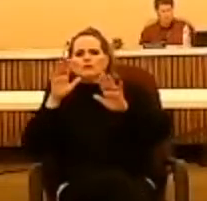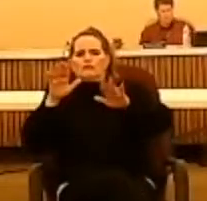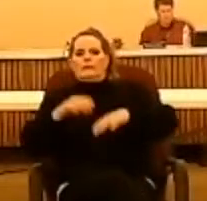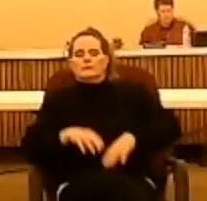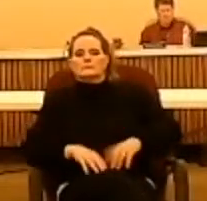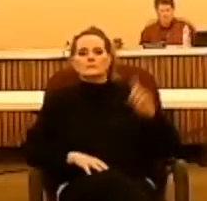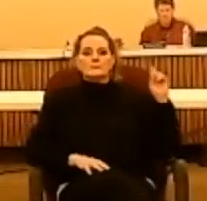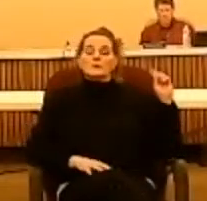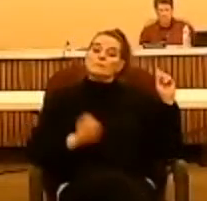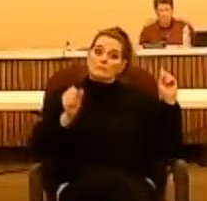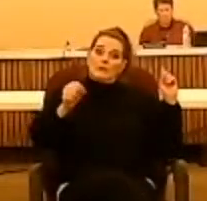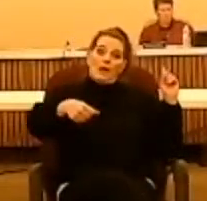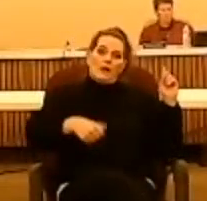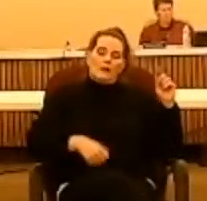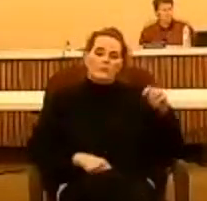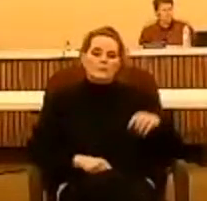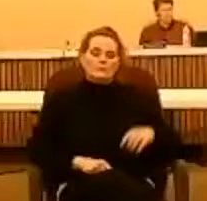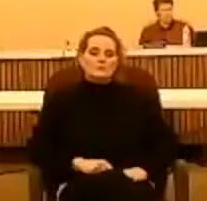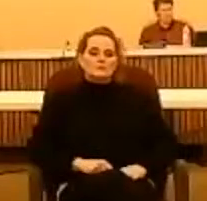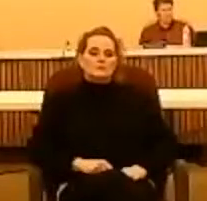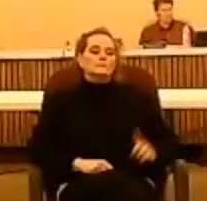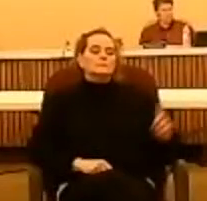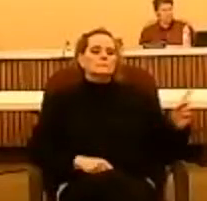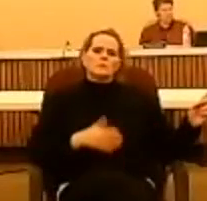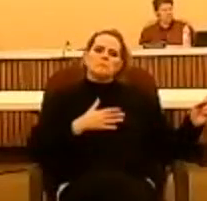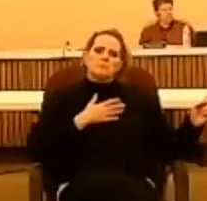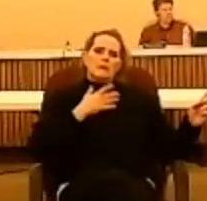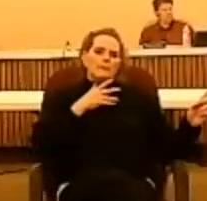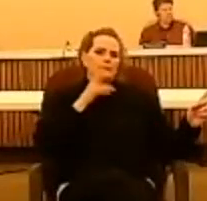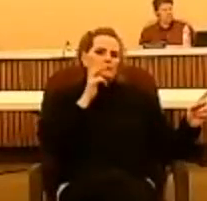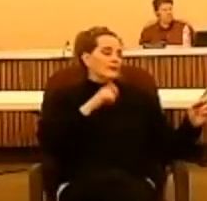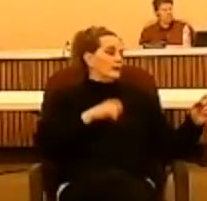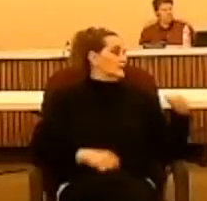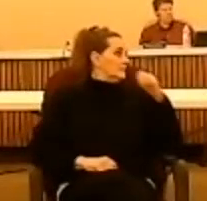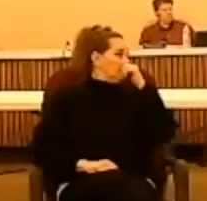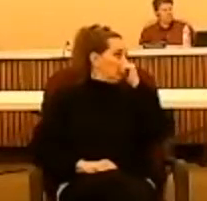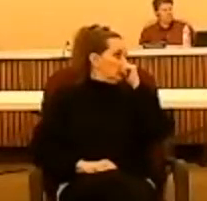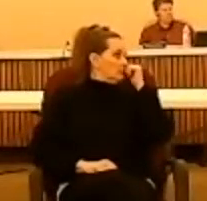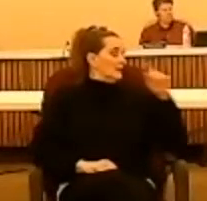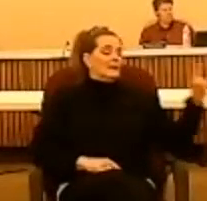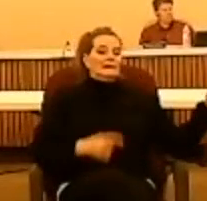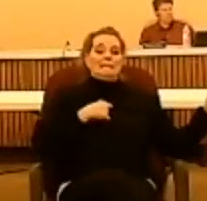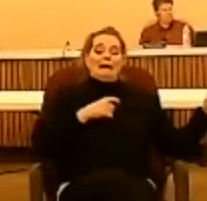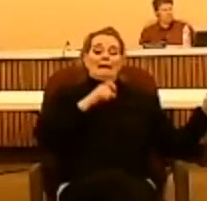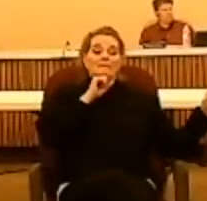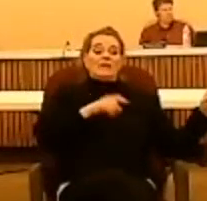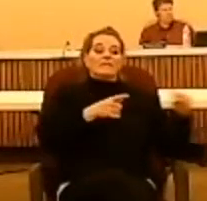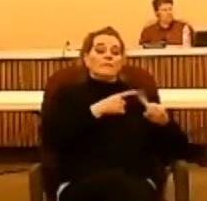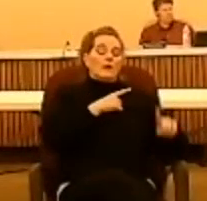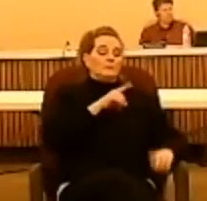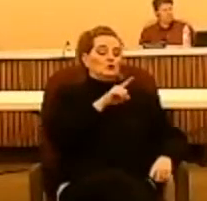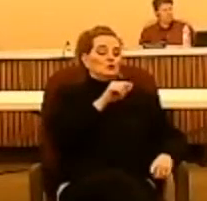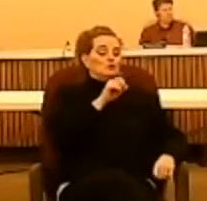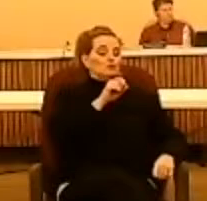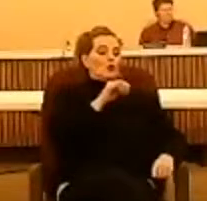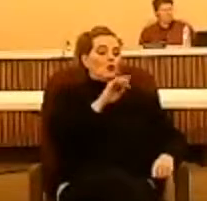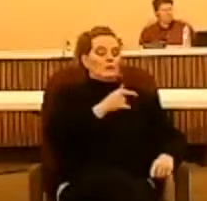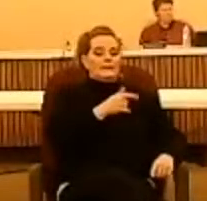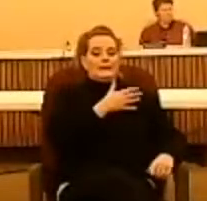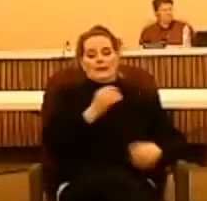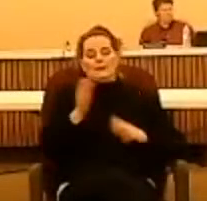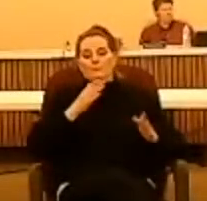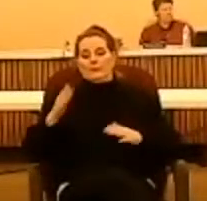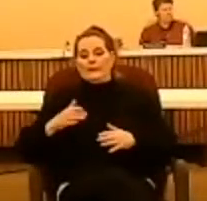So happy to hear that. And I have nothing from the zoning and planning board, but kudos to the